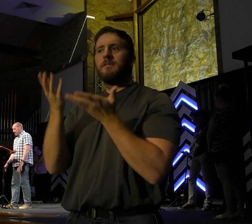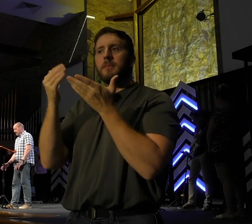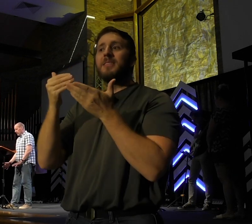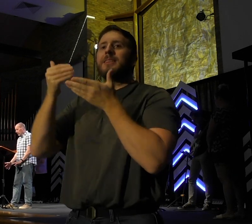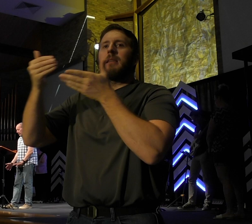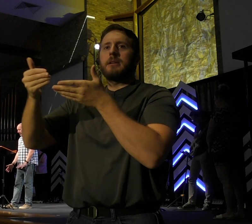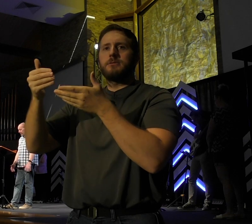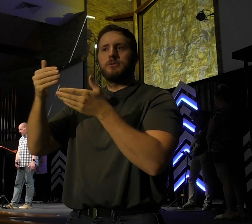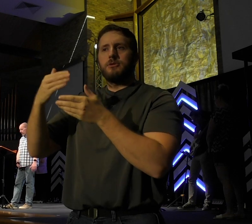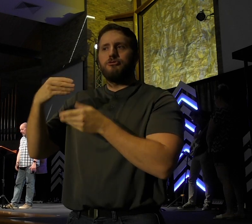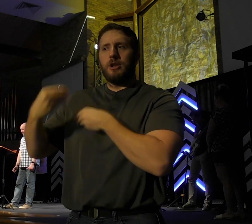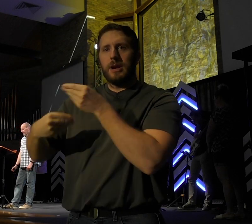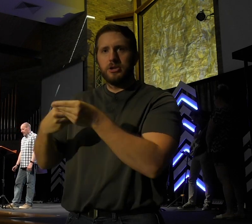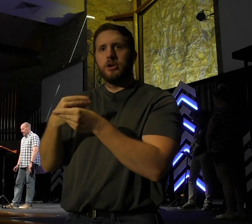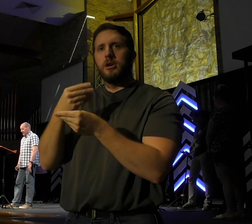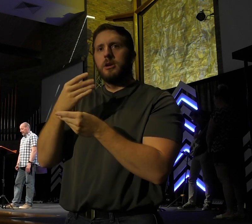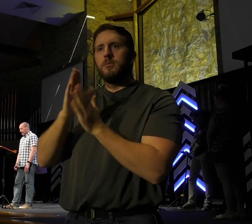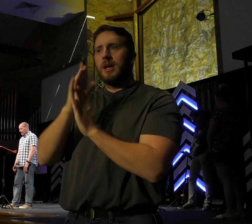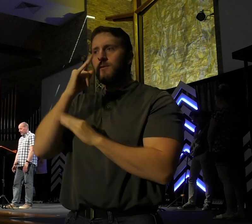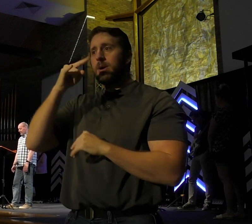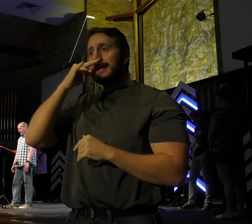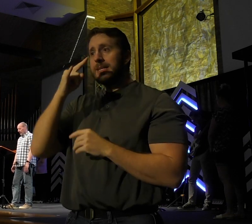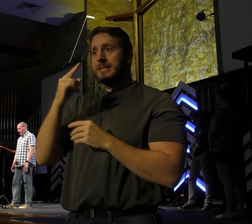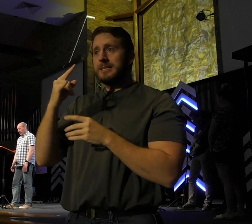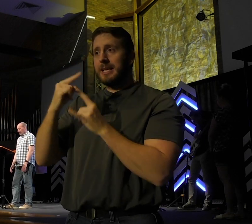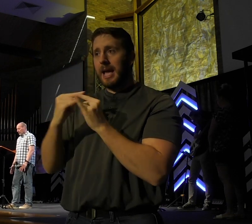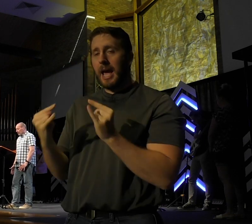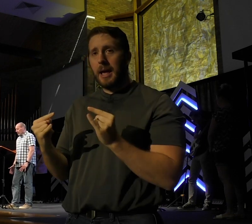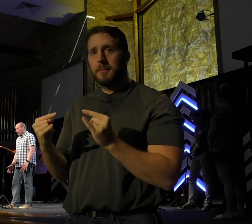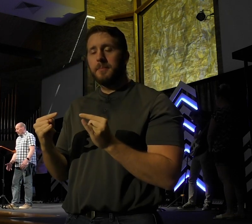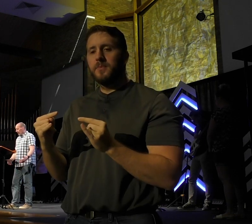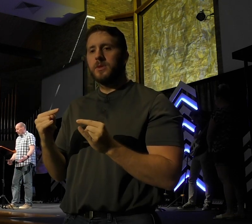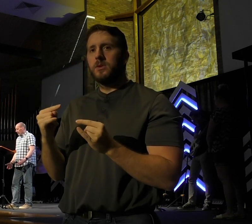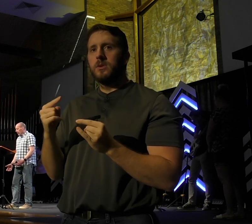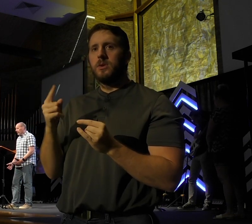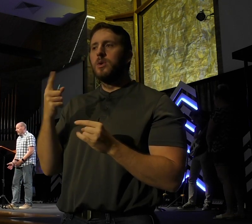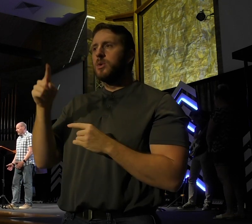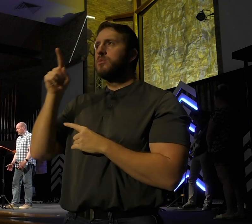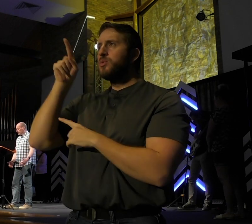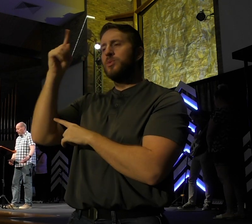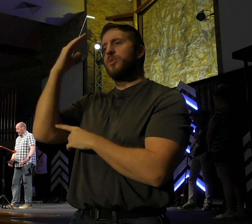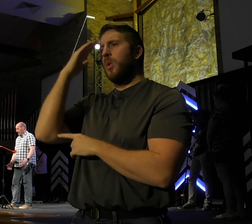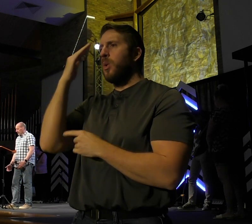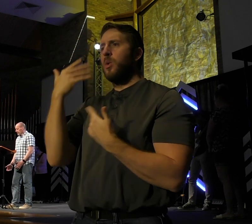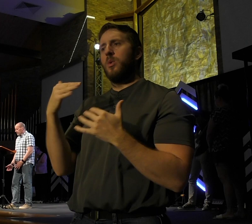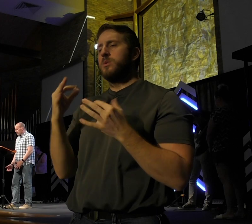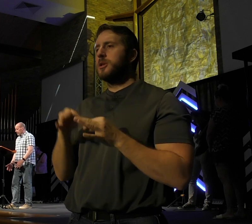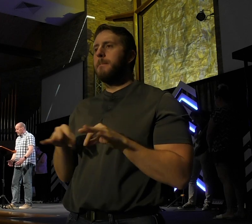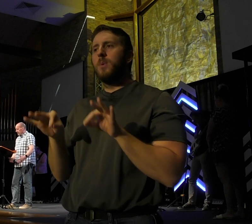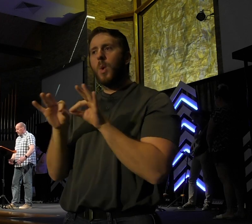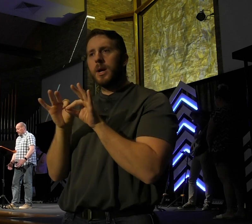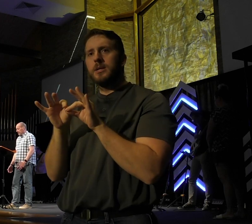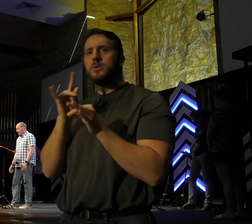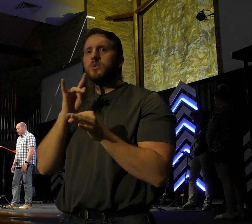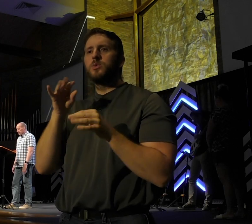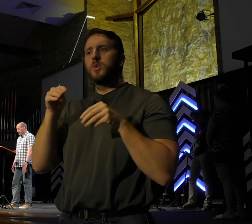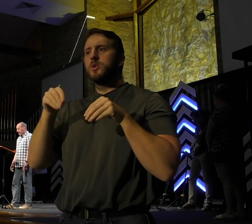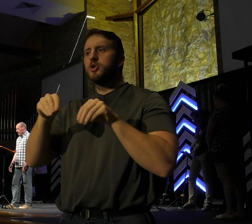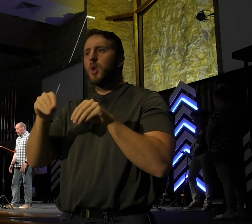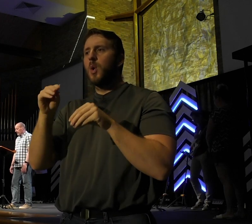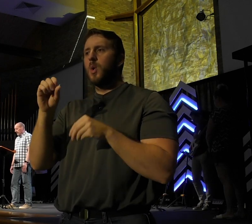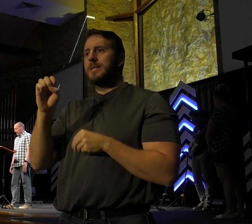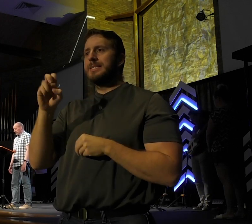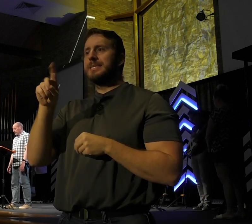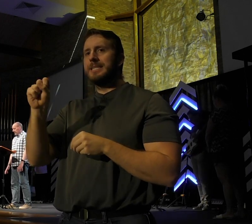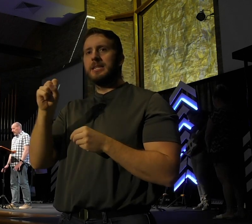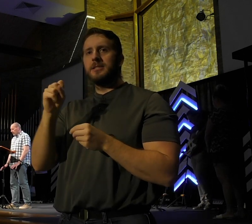next generation, and we pray for our kids' camp. Oh, Lord, you know how important it is to sow seeds of the gospel